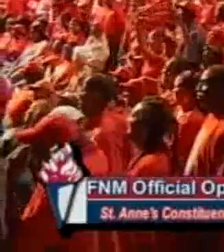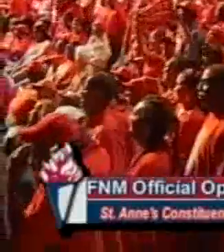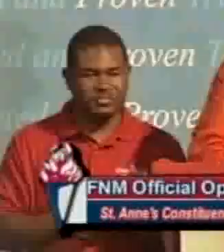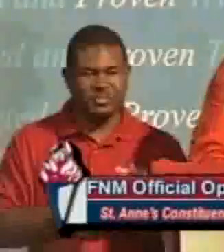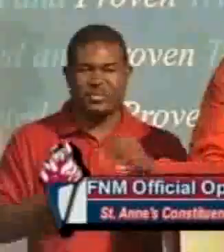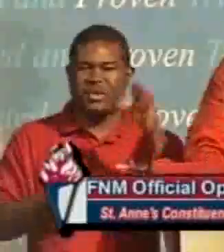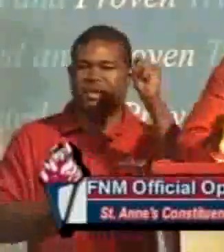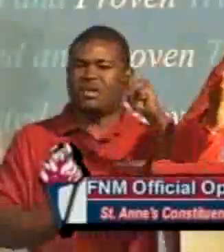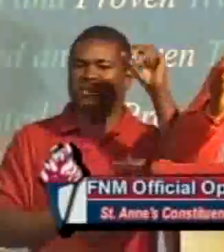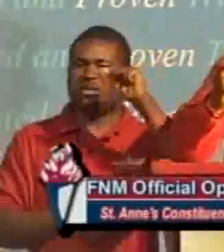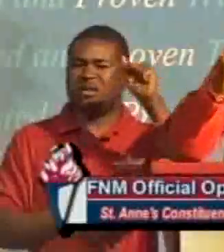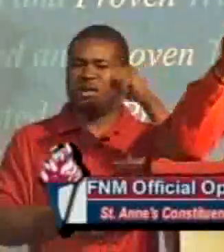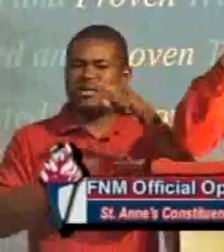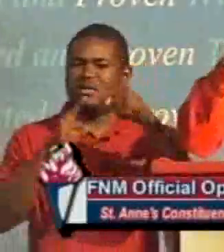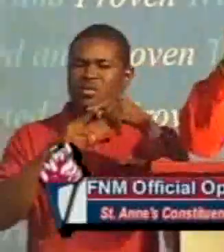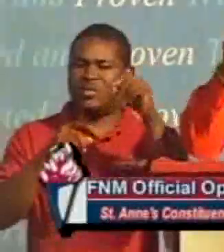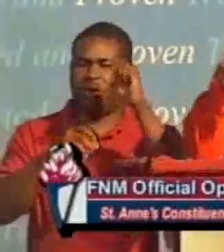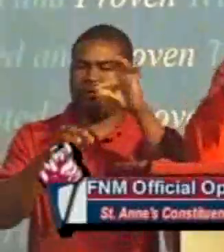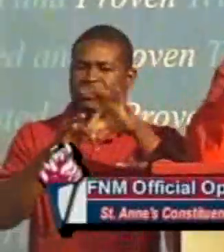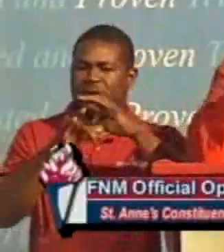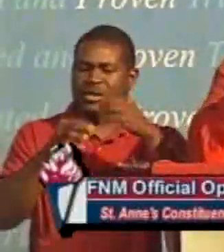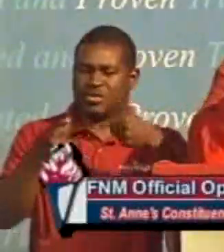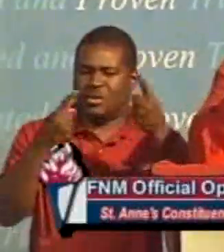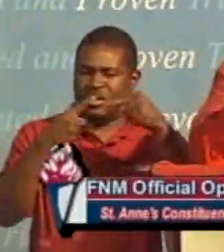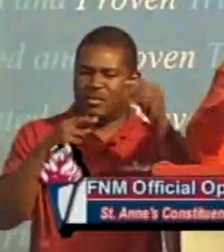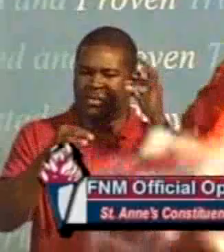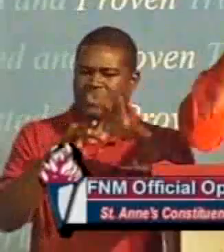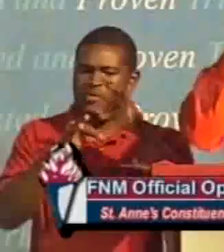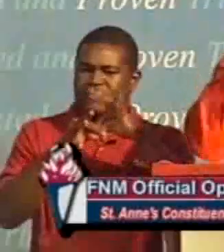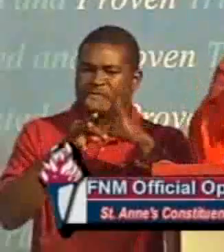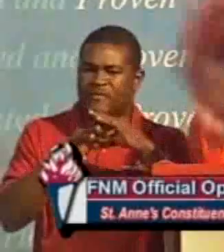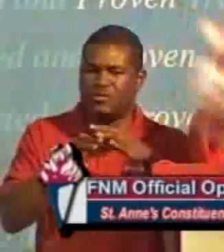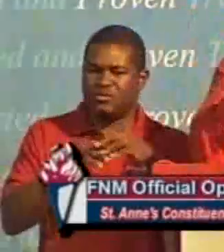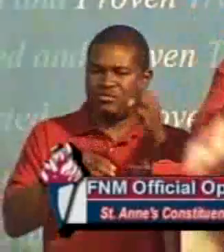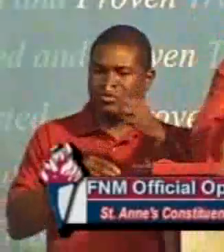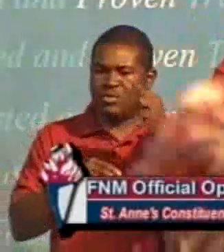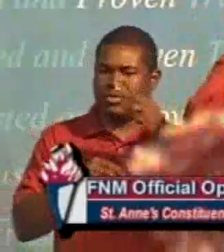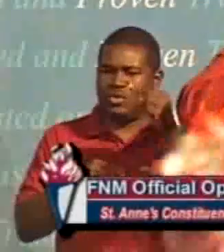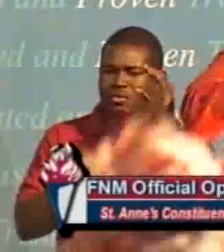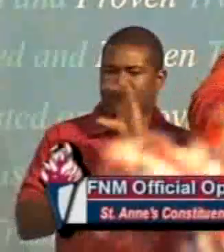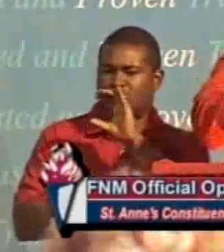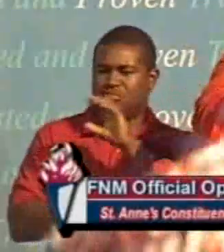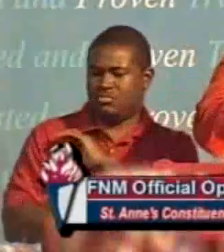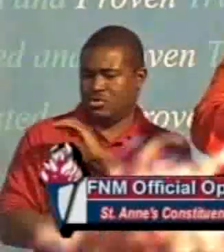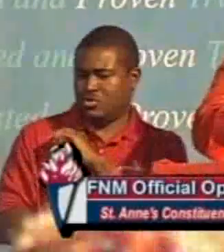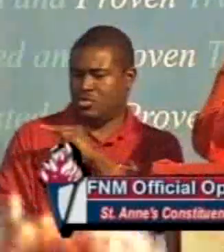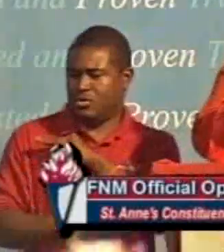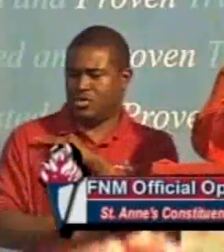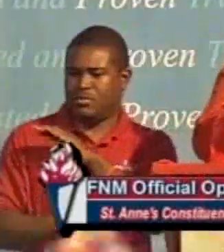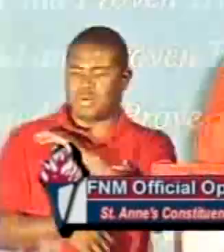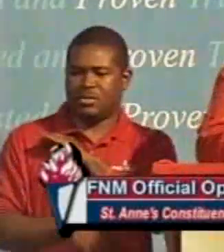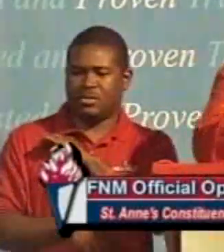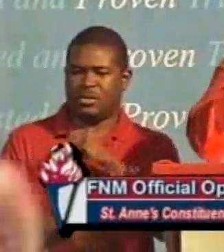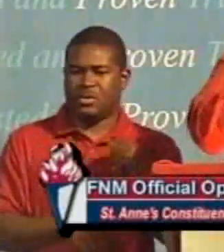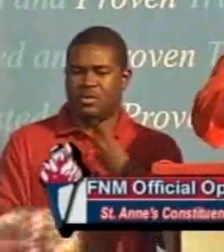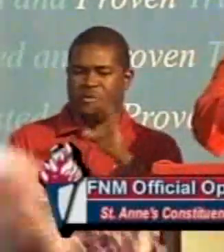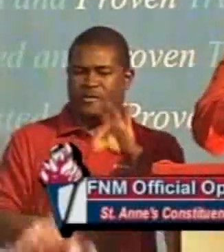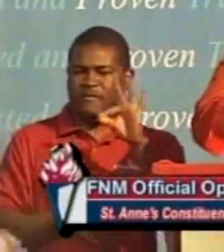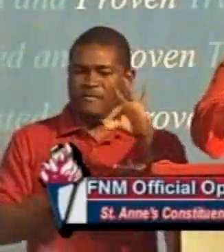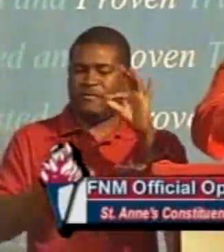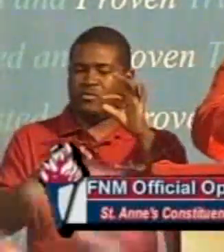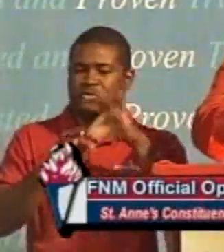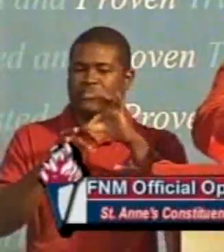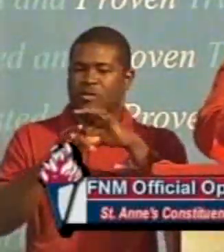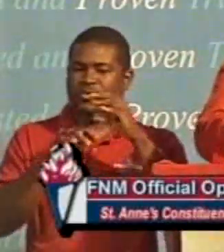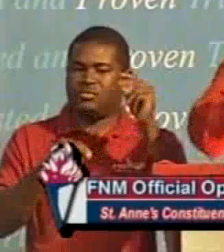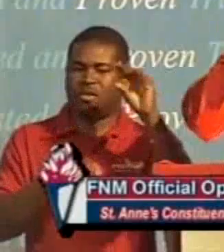So the answer election come, vote for Hubert Shipman. Vote FNM. We have the better record. We have the better